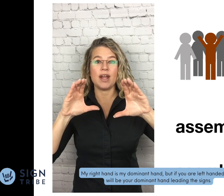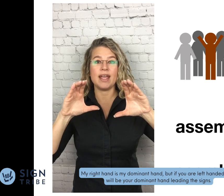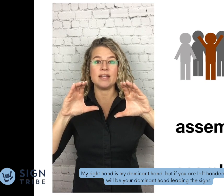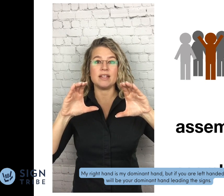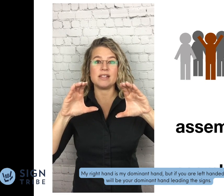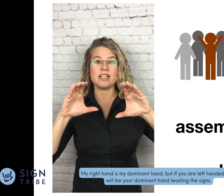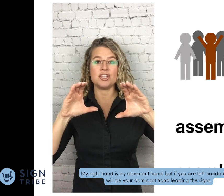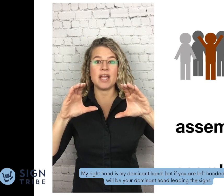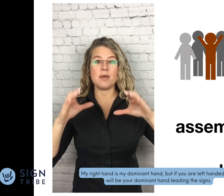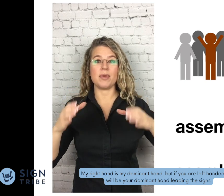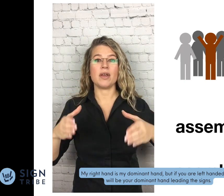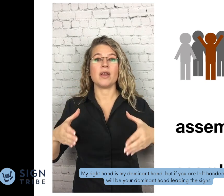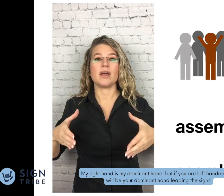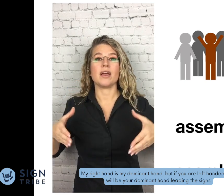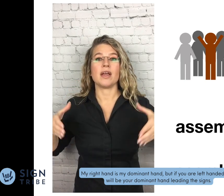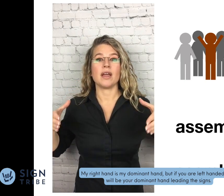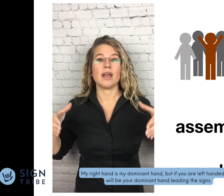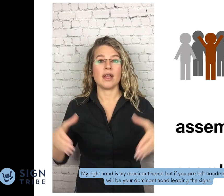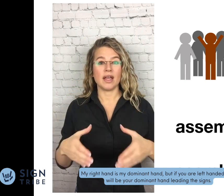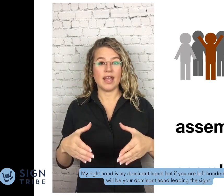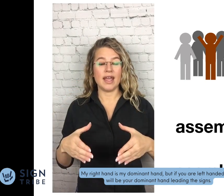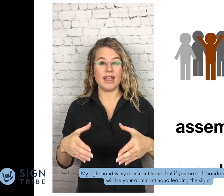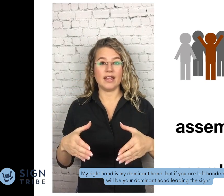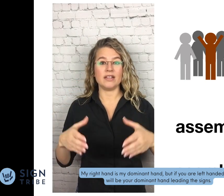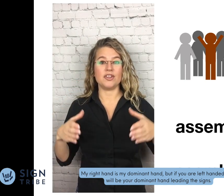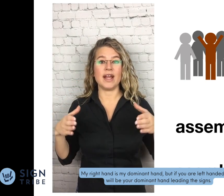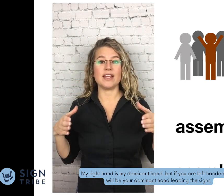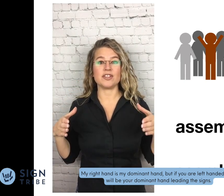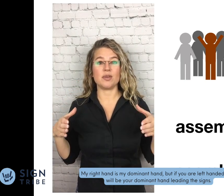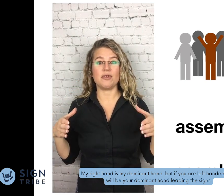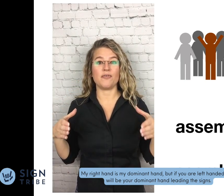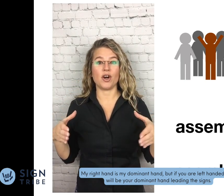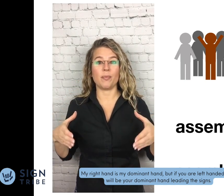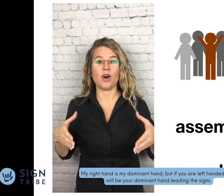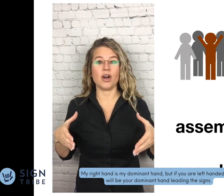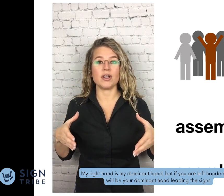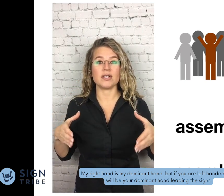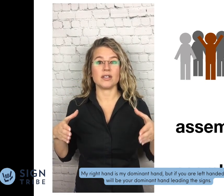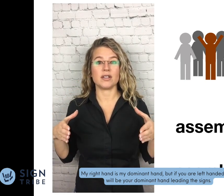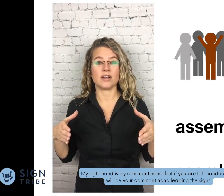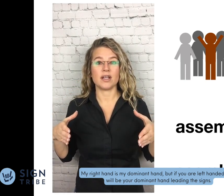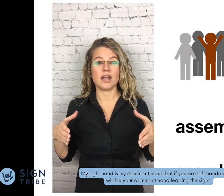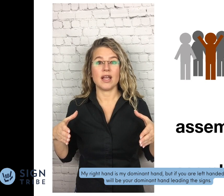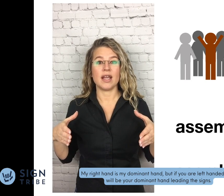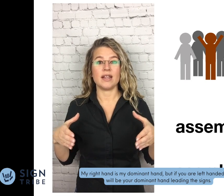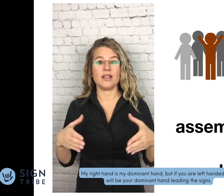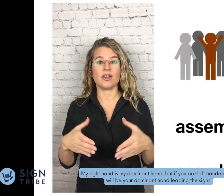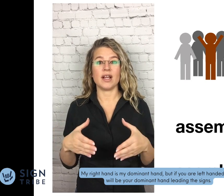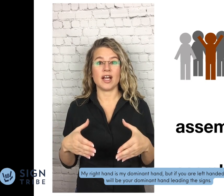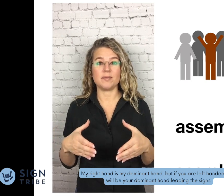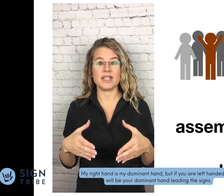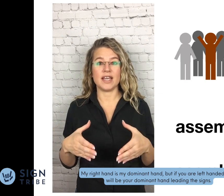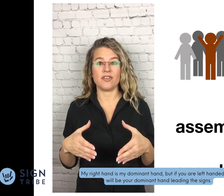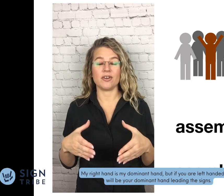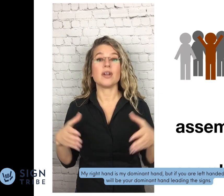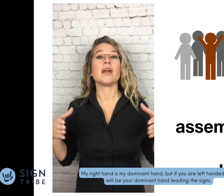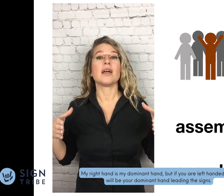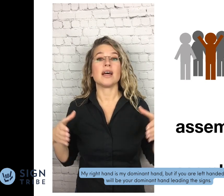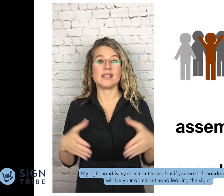in a C shape, and your hands are going to be far apart, and then they're going to come together.